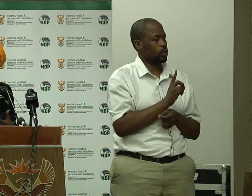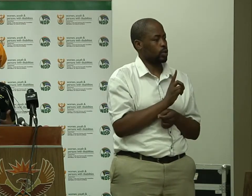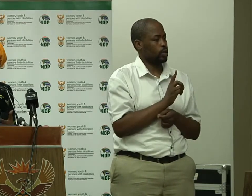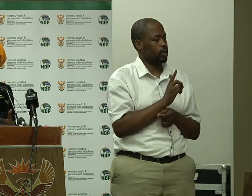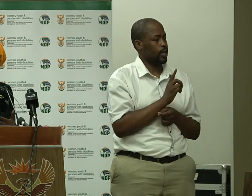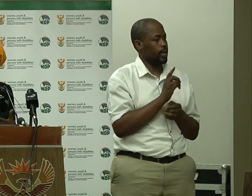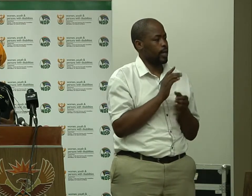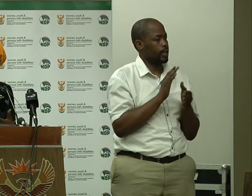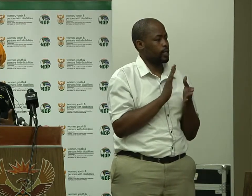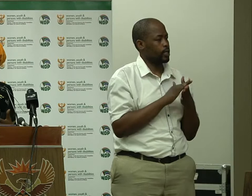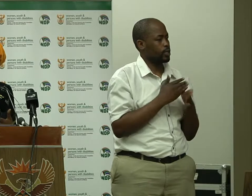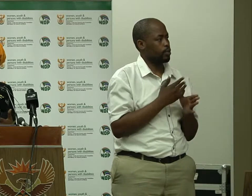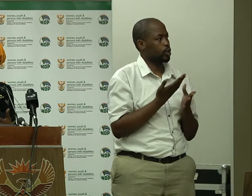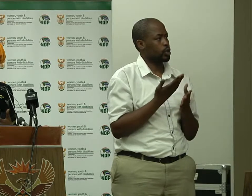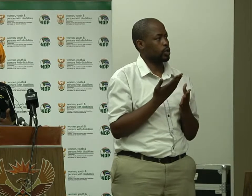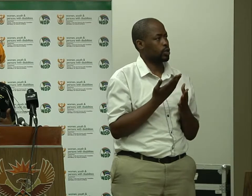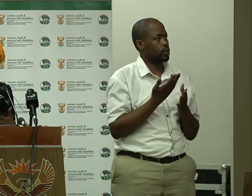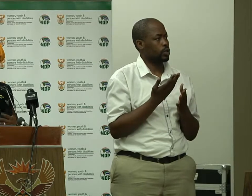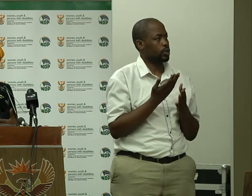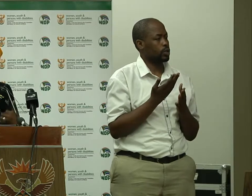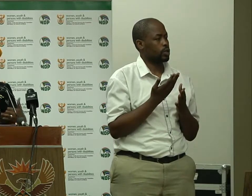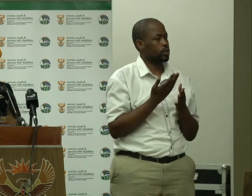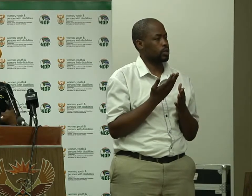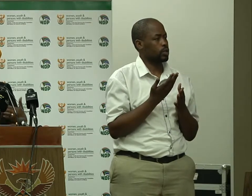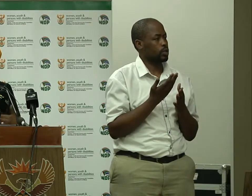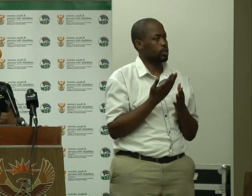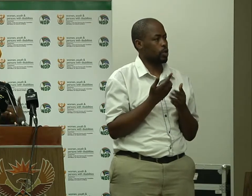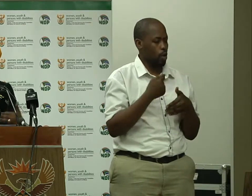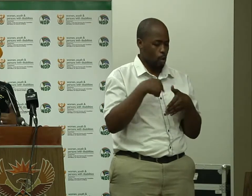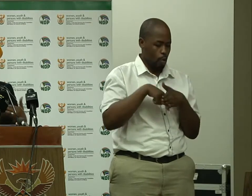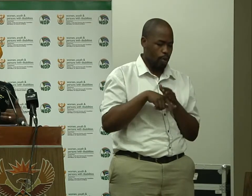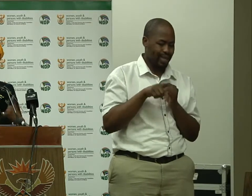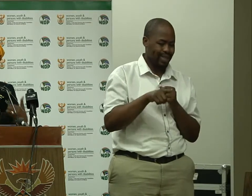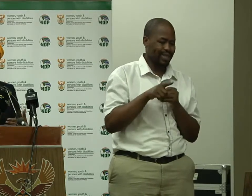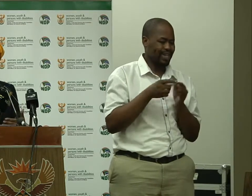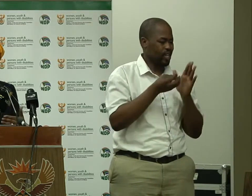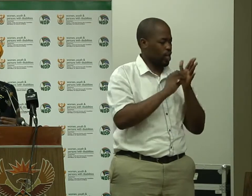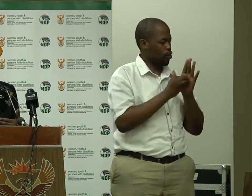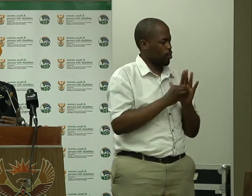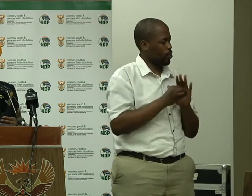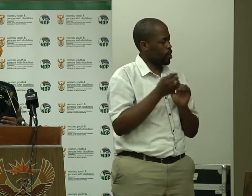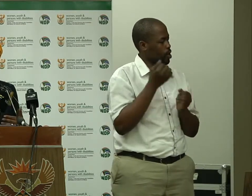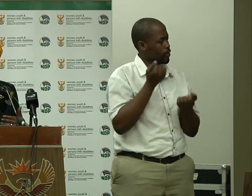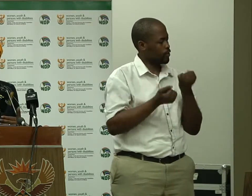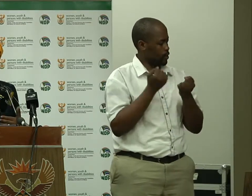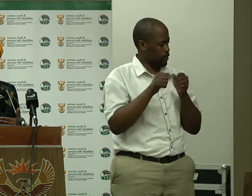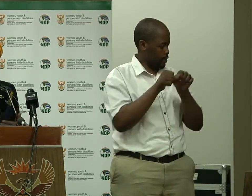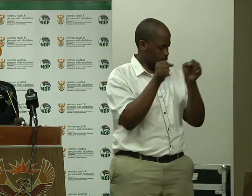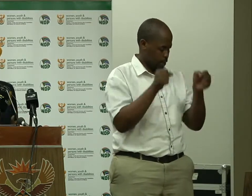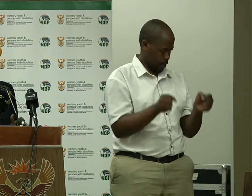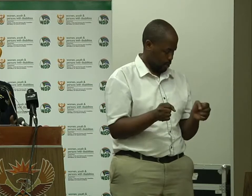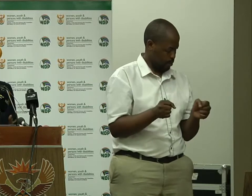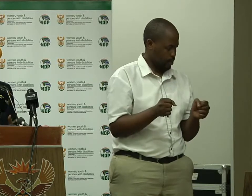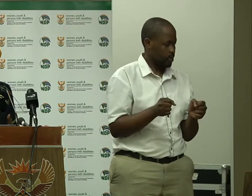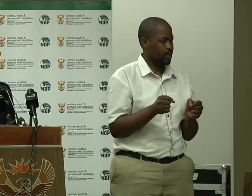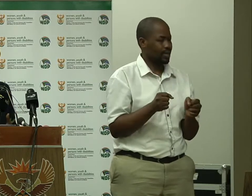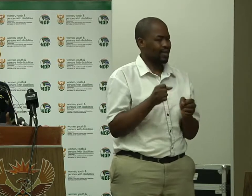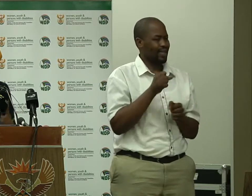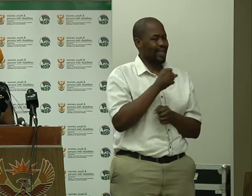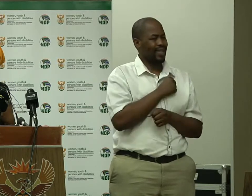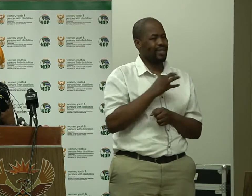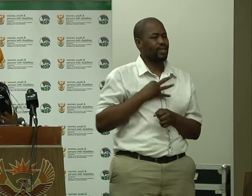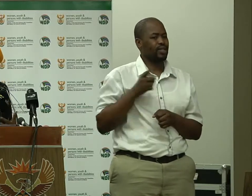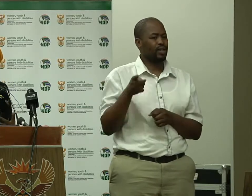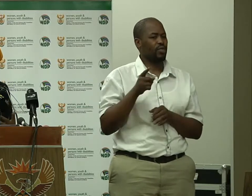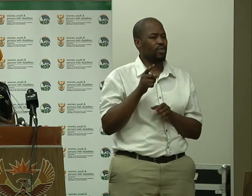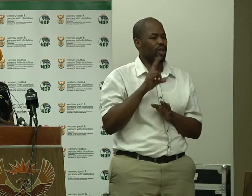it's because from within the criminal justice system, the officials